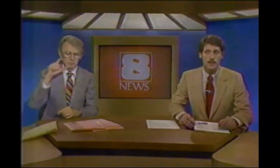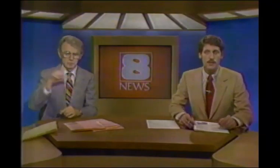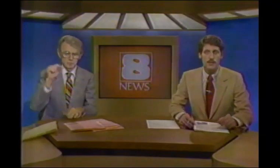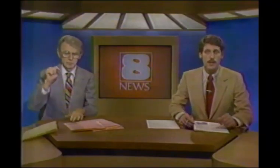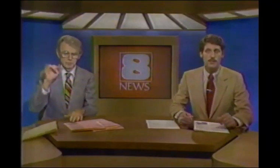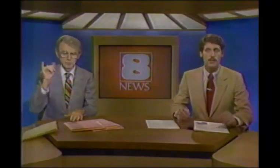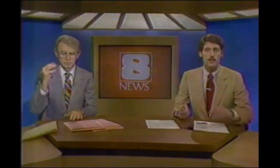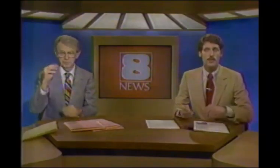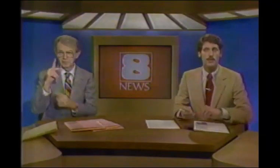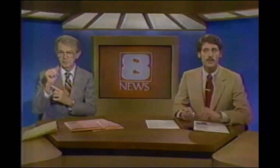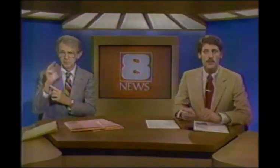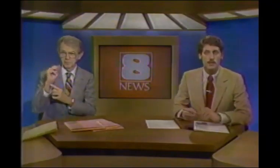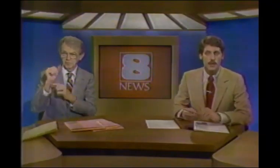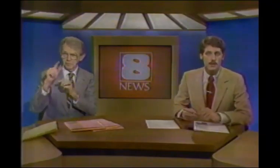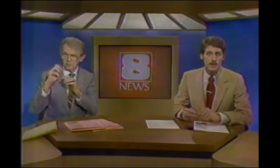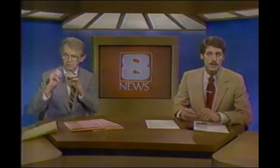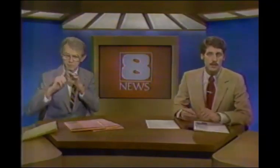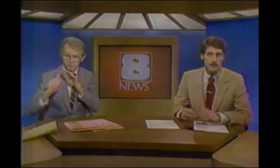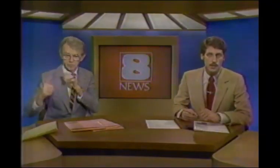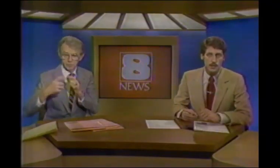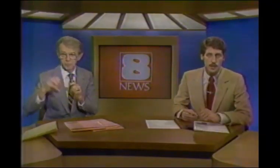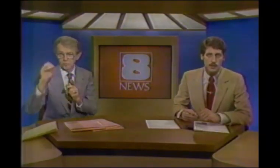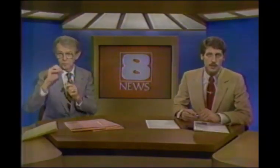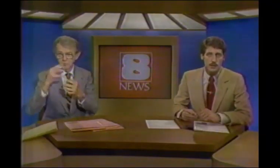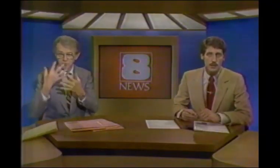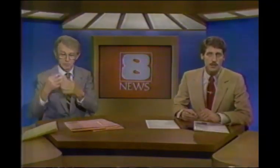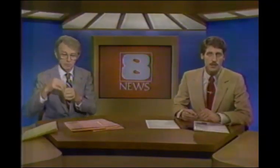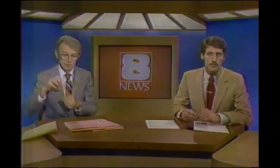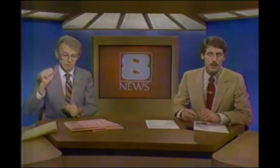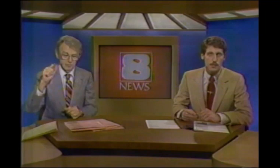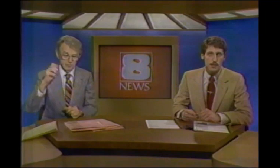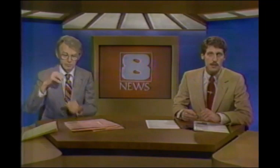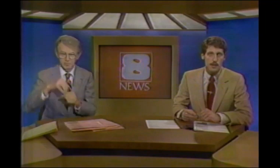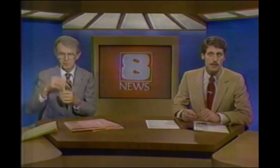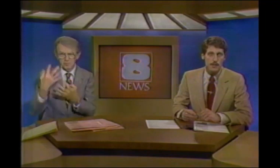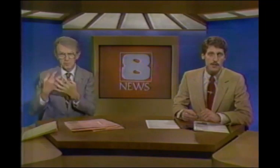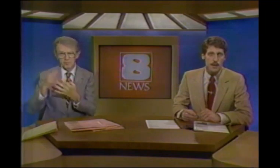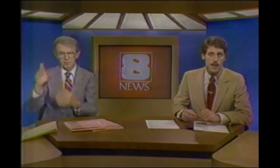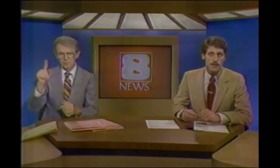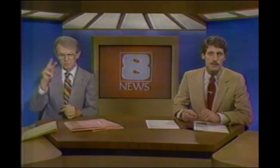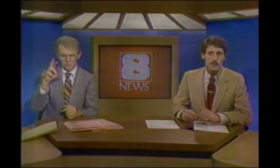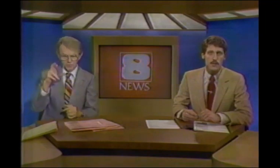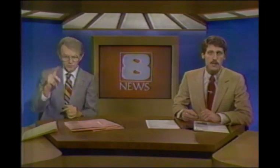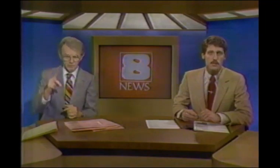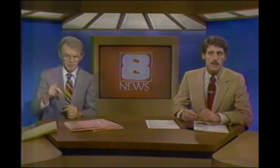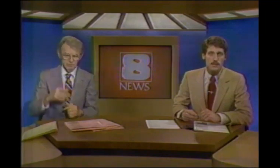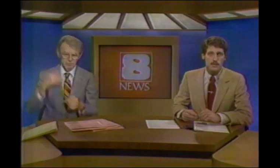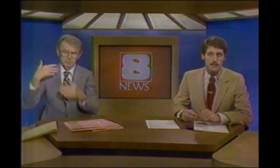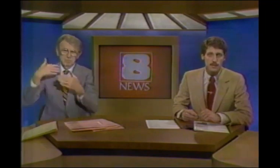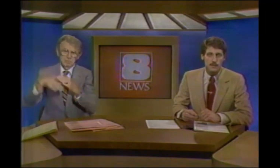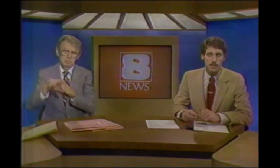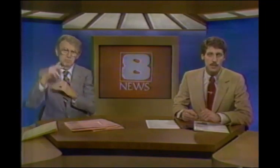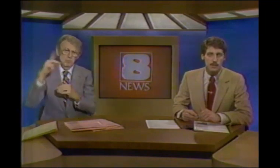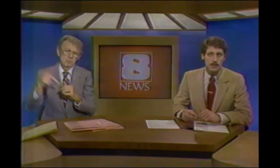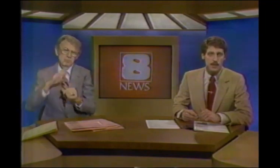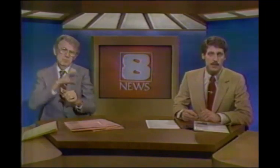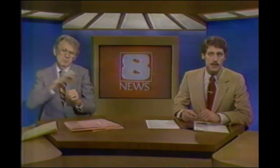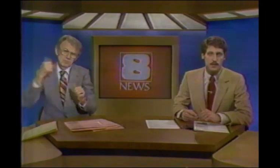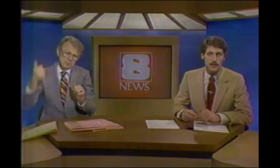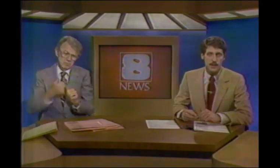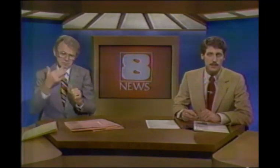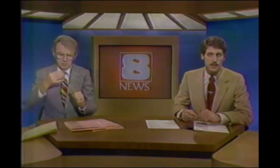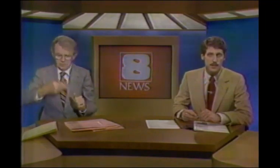for a man who escaped from the Oregon State Correctional Institution. 20-year-old Jim Parmalee led police on a high-speed chase throughout the streets of Portland